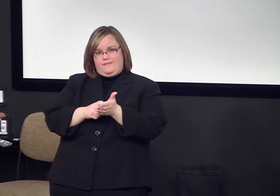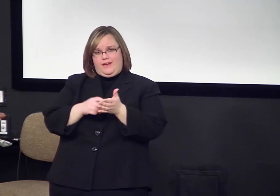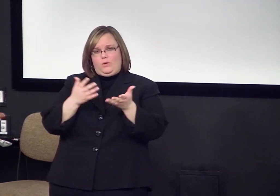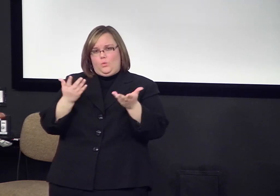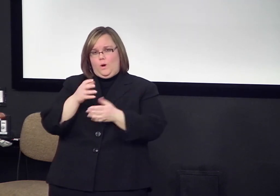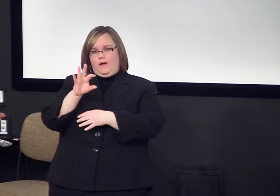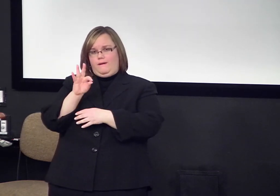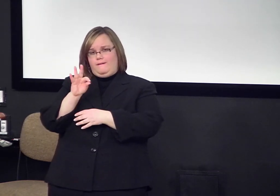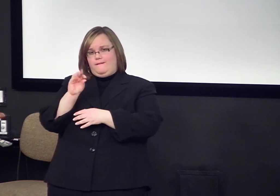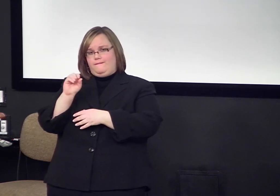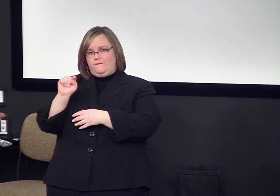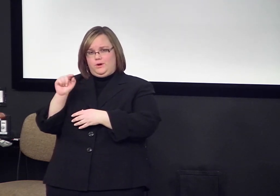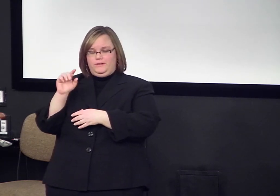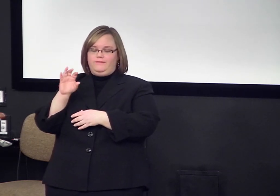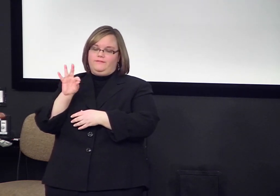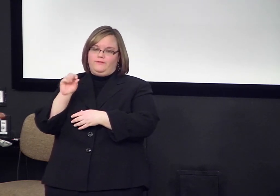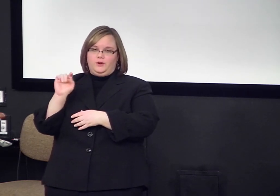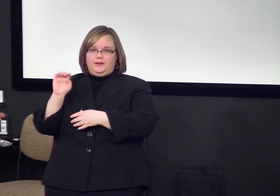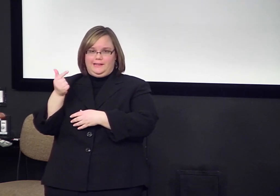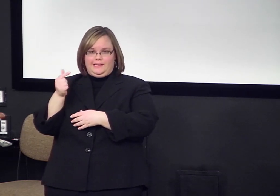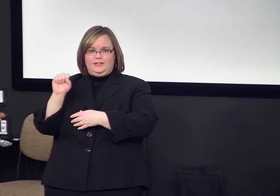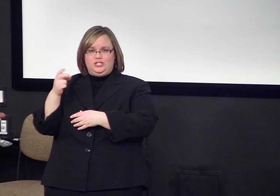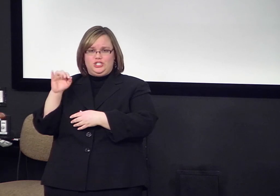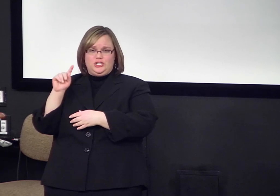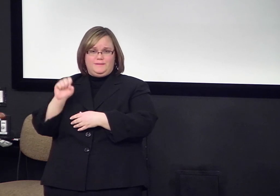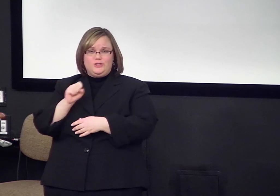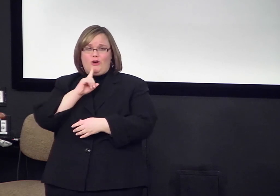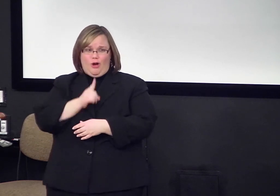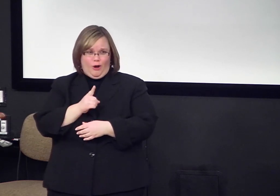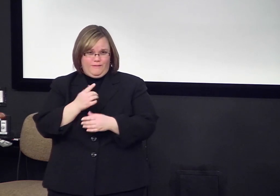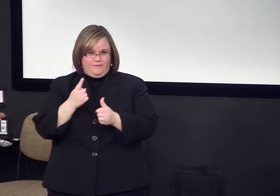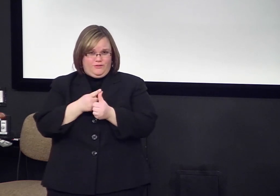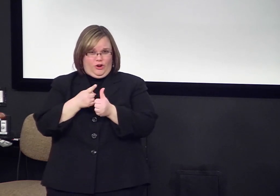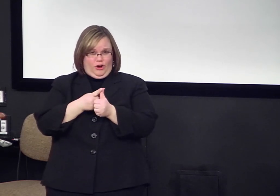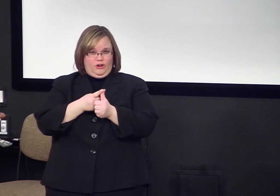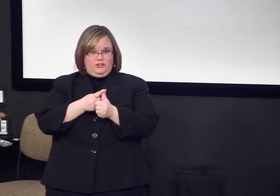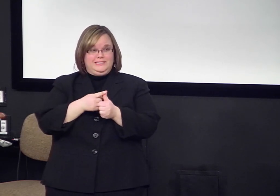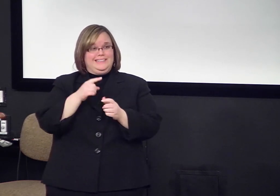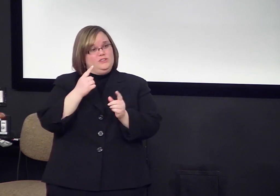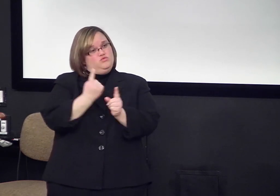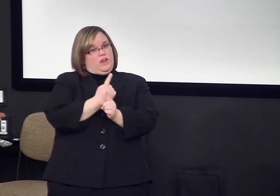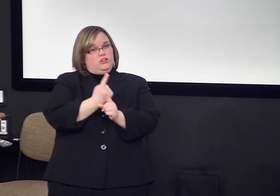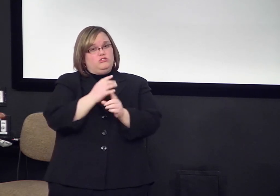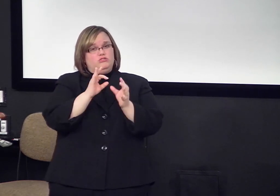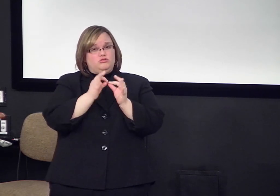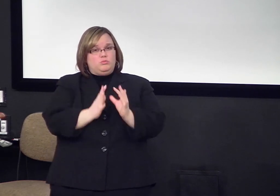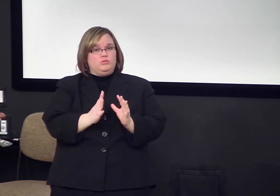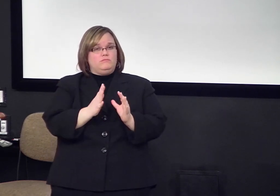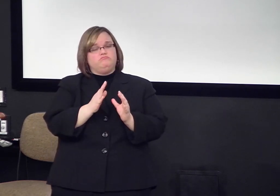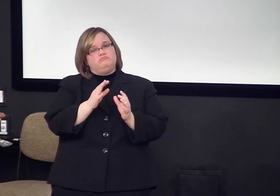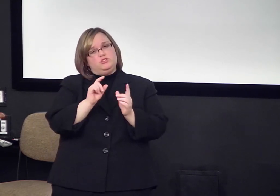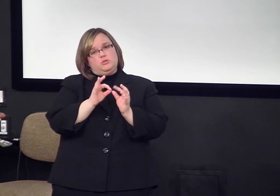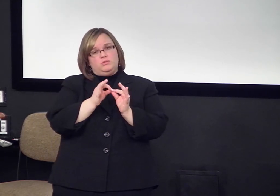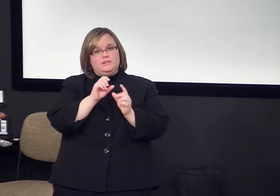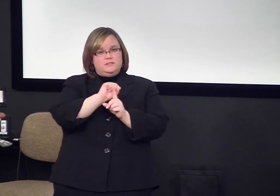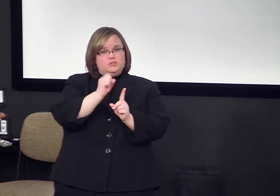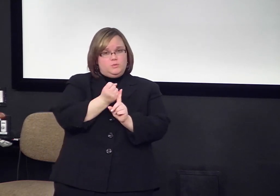Well, I would recommend that we train interpreters to be able to identify footing shifts